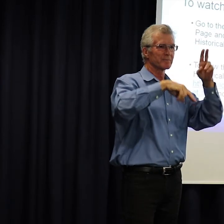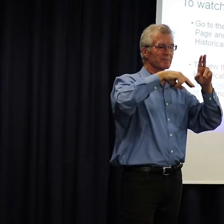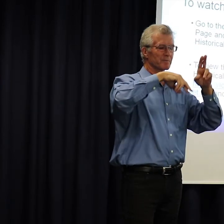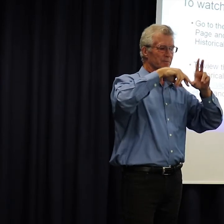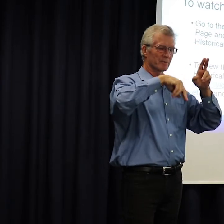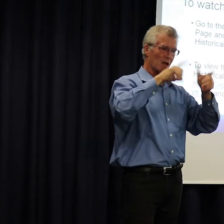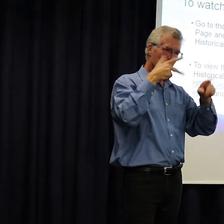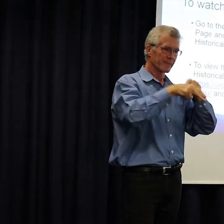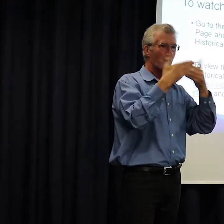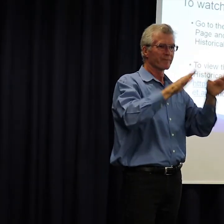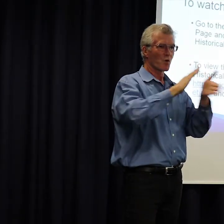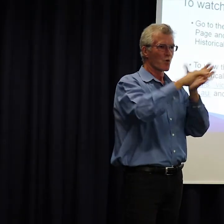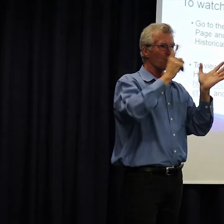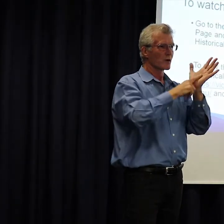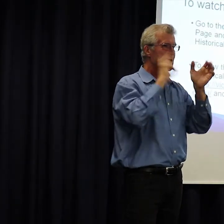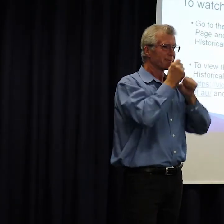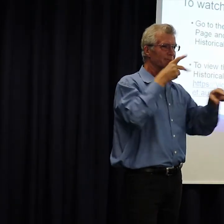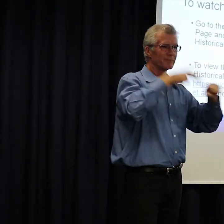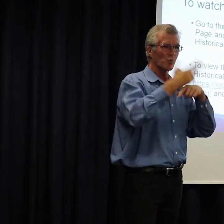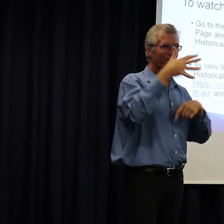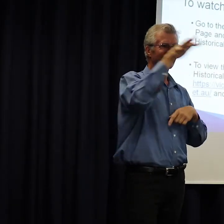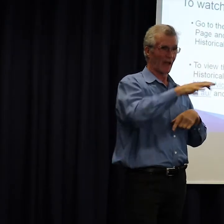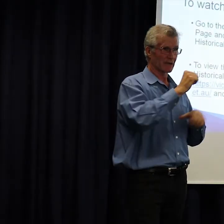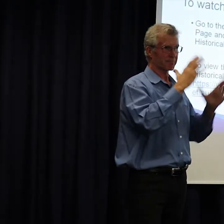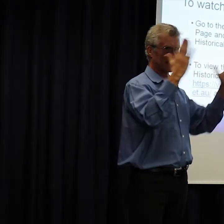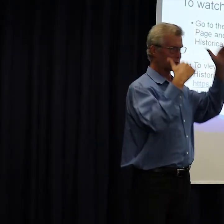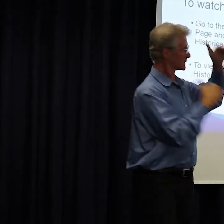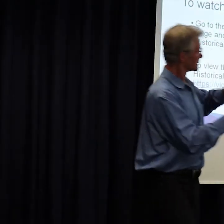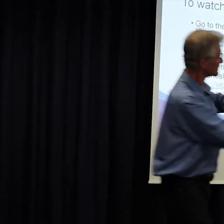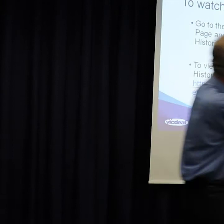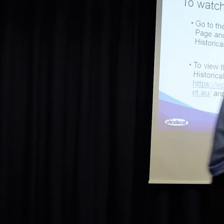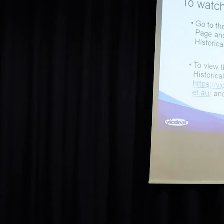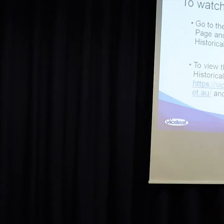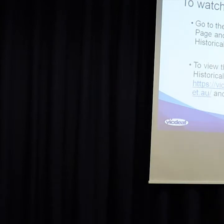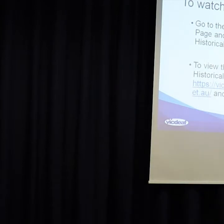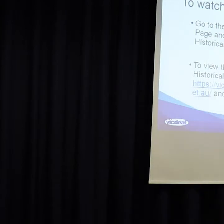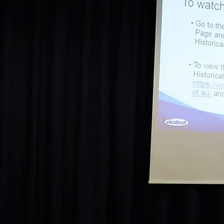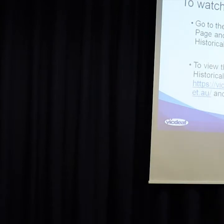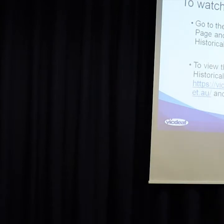the 1955 plaque. That's when they opened the hall in Jolimont, so that plaque has been kept.